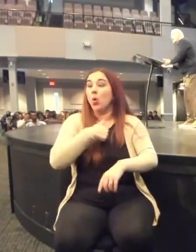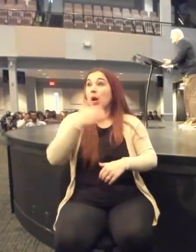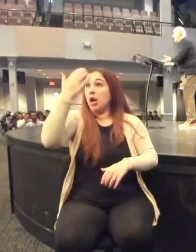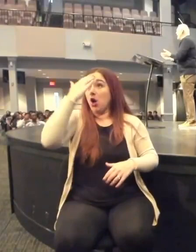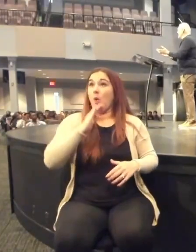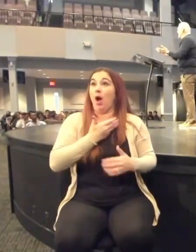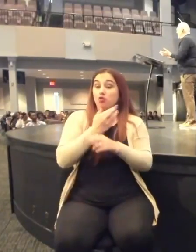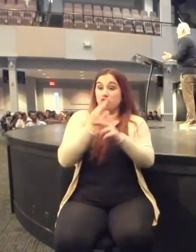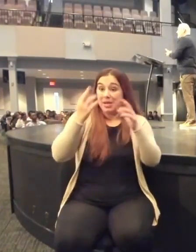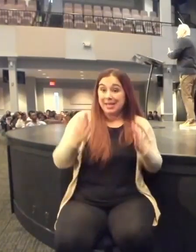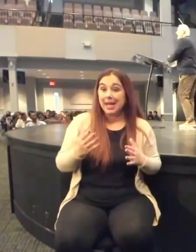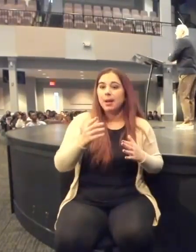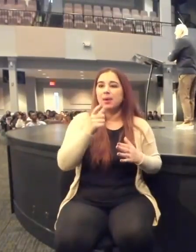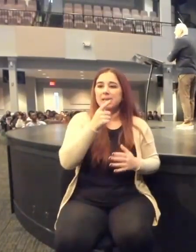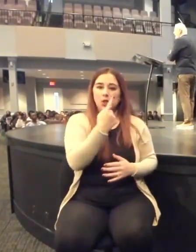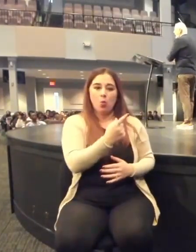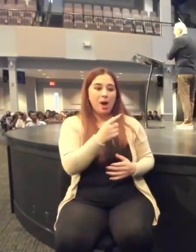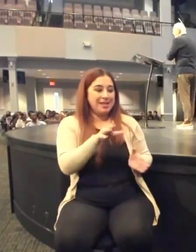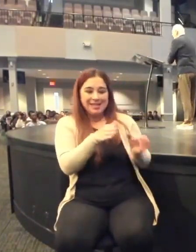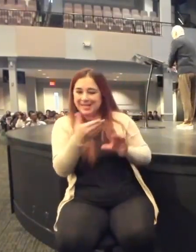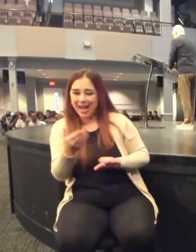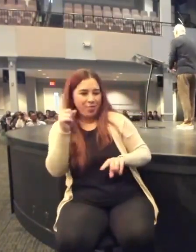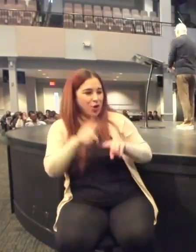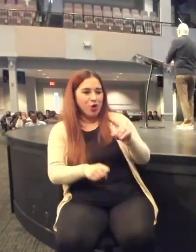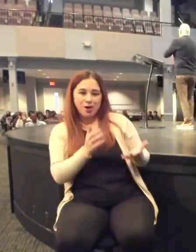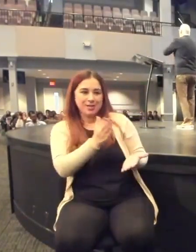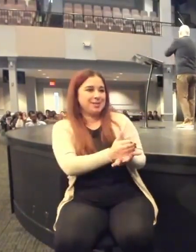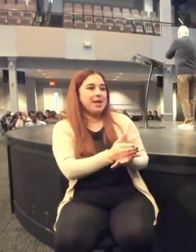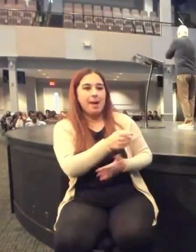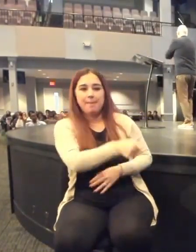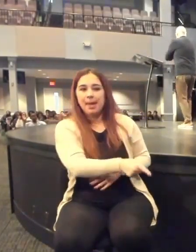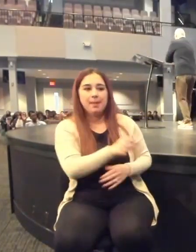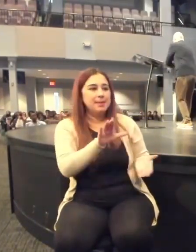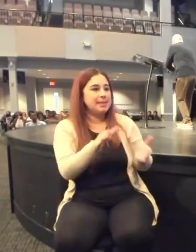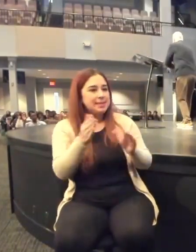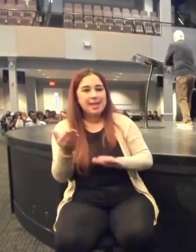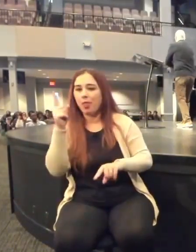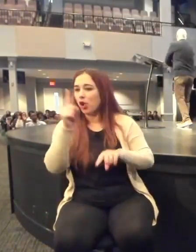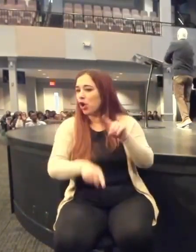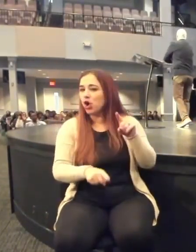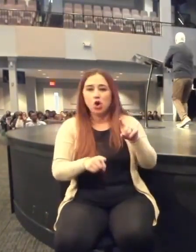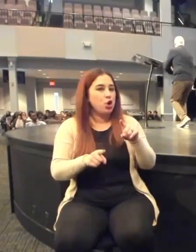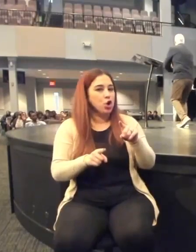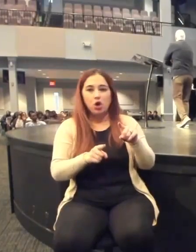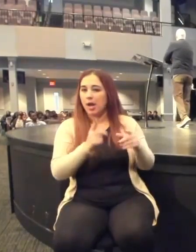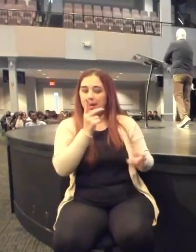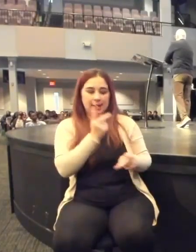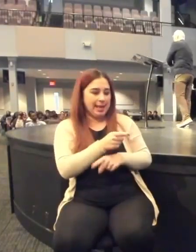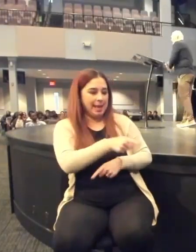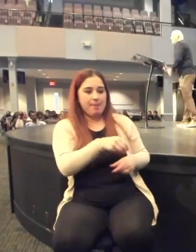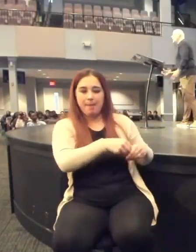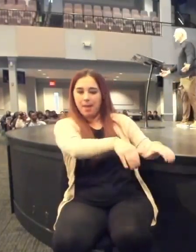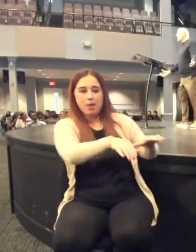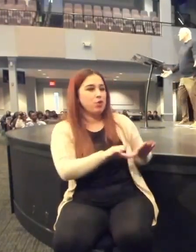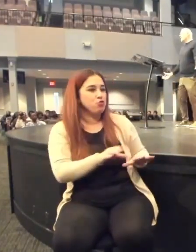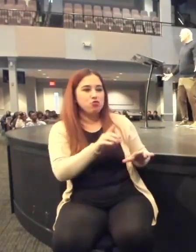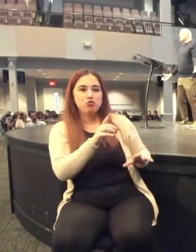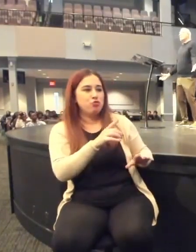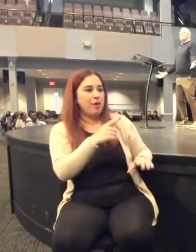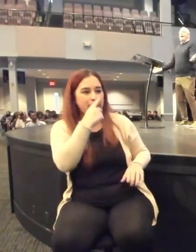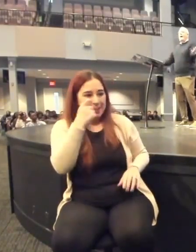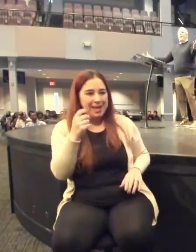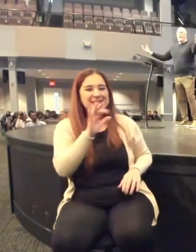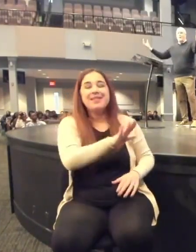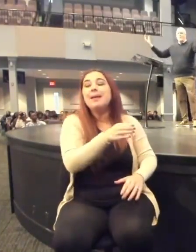our Savior, is the one that death could not hold. Death could not capture him and keep him in the grave. Because of